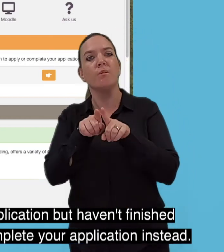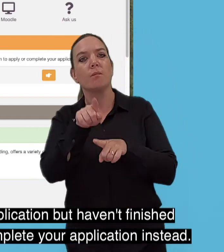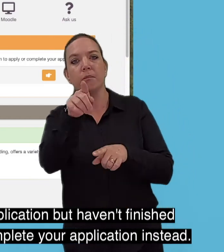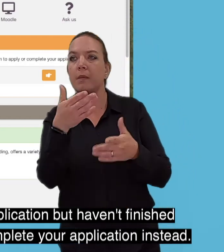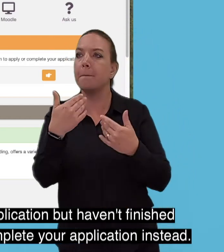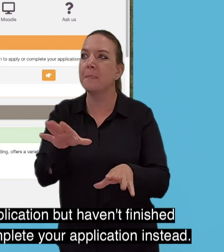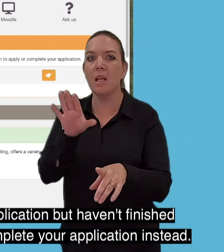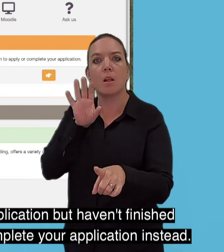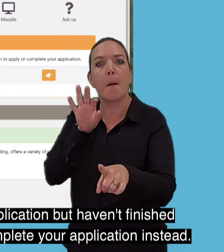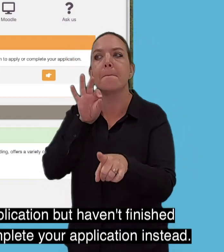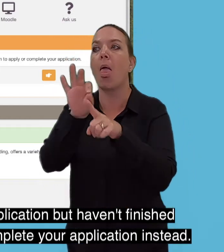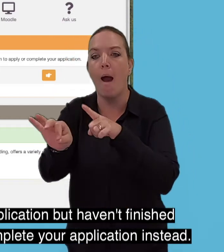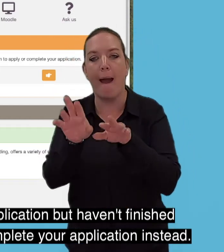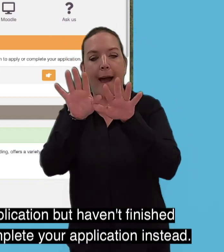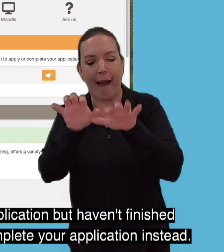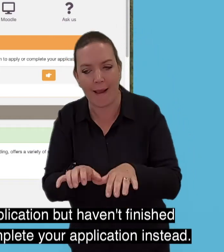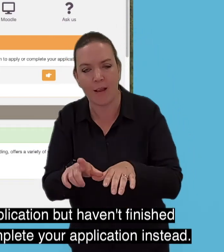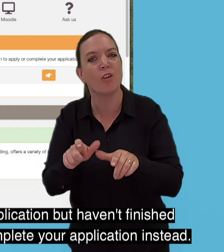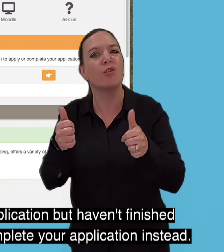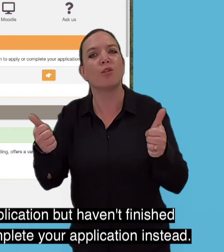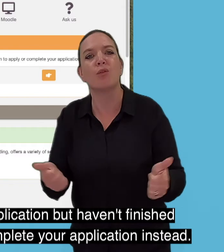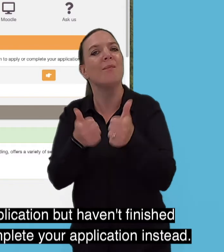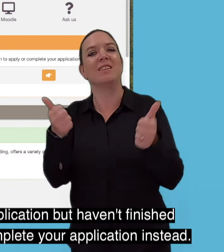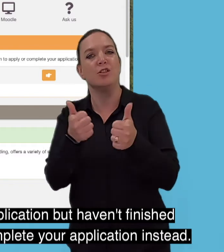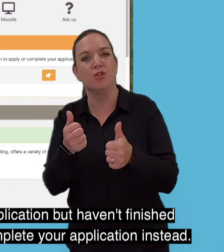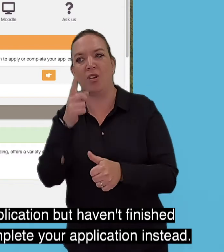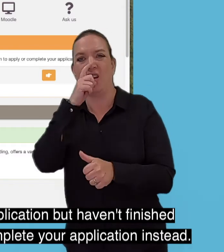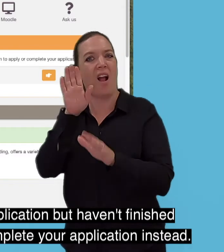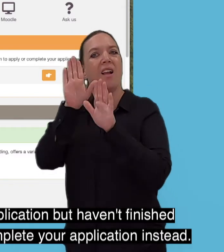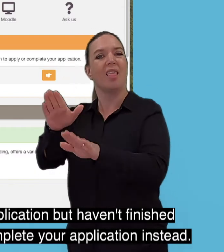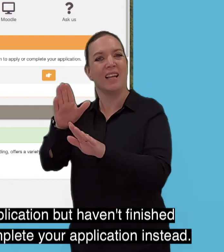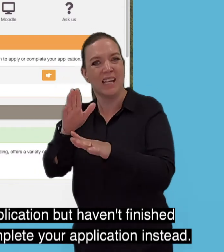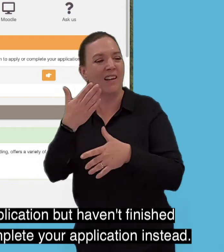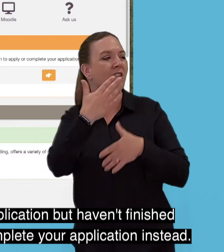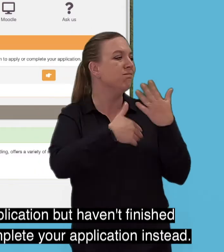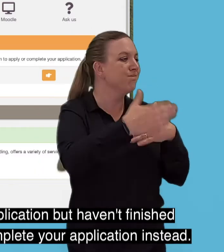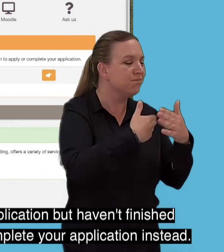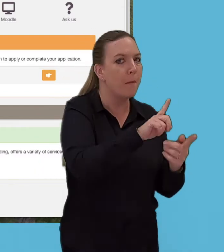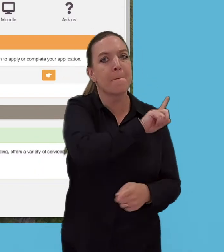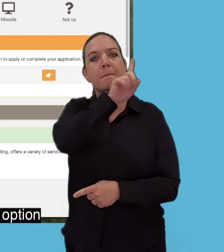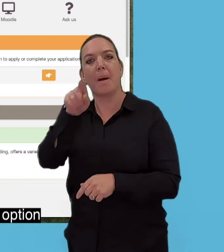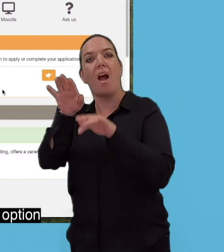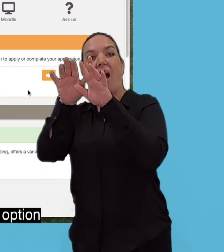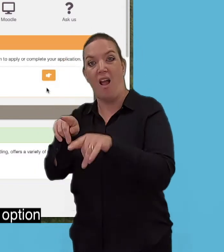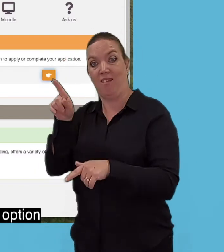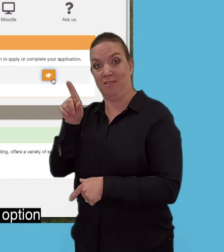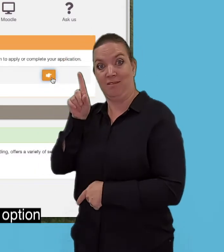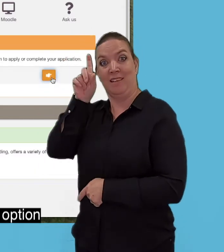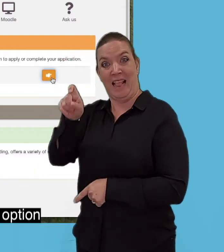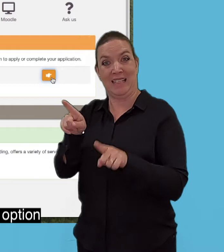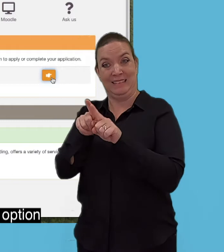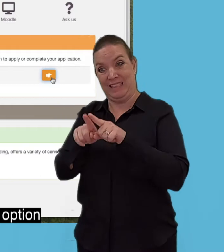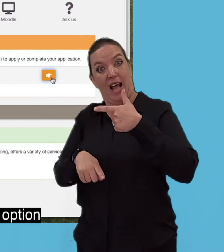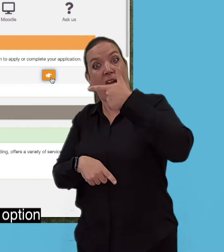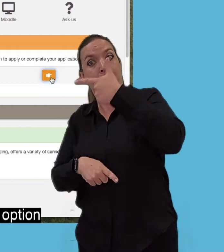an application but haven't finished it, you can always come back out and it will say complete your application instead. However, the